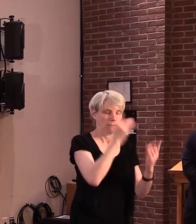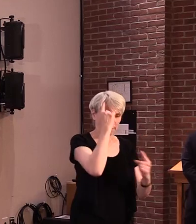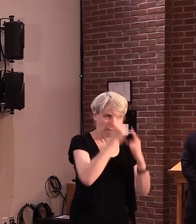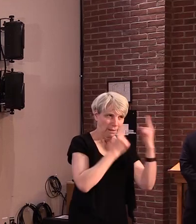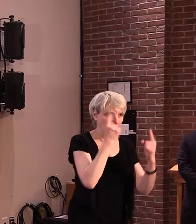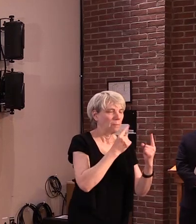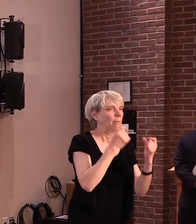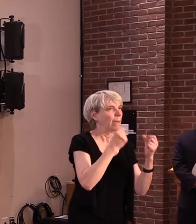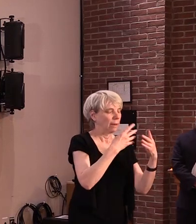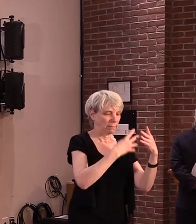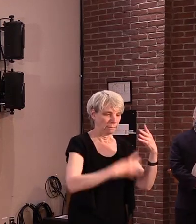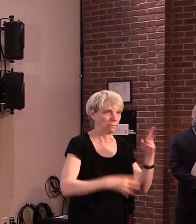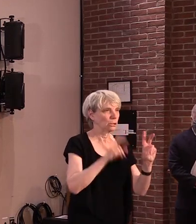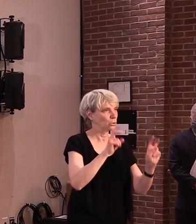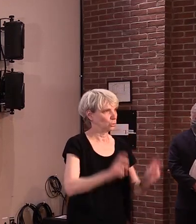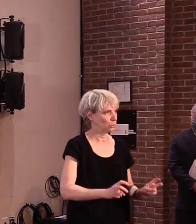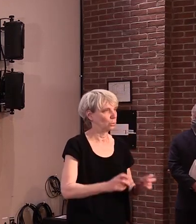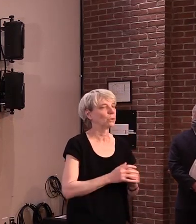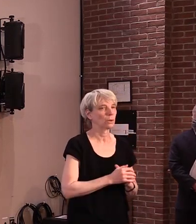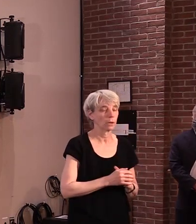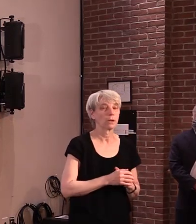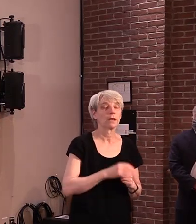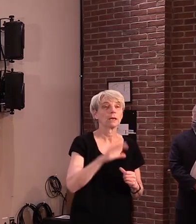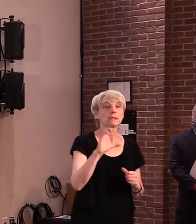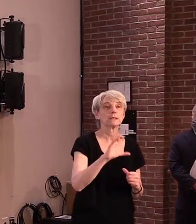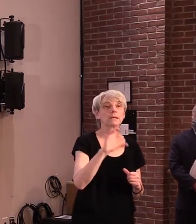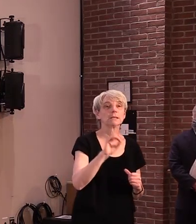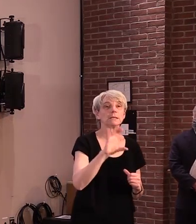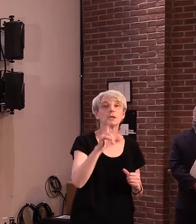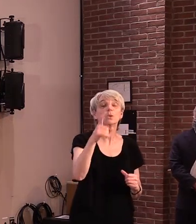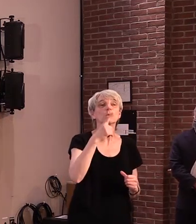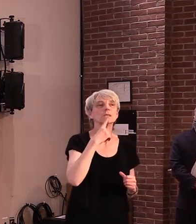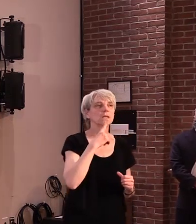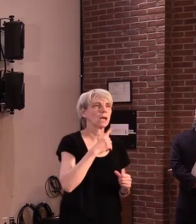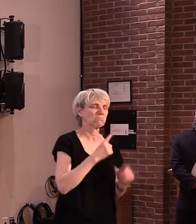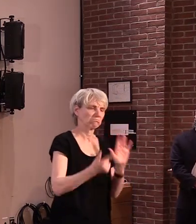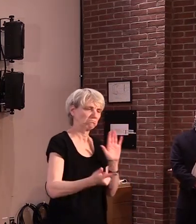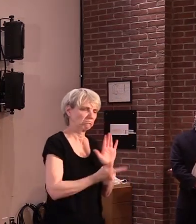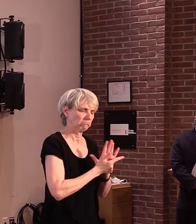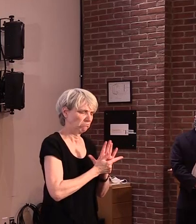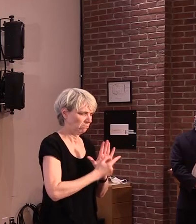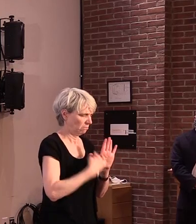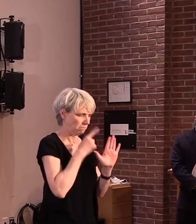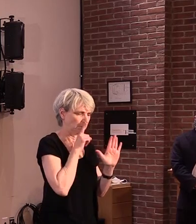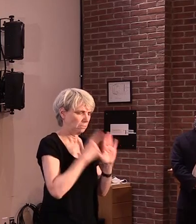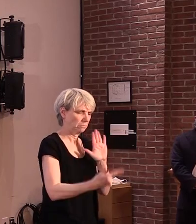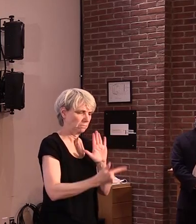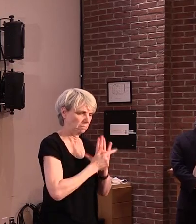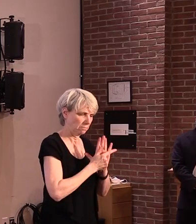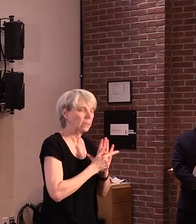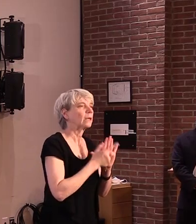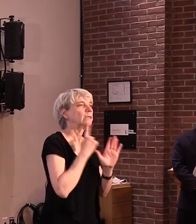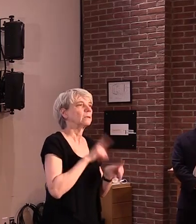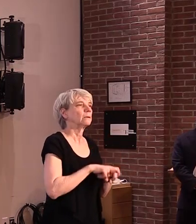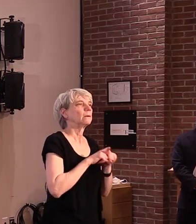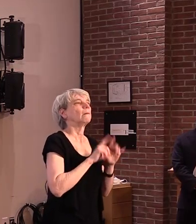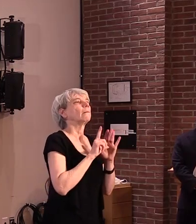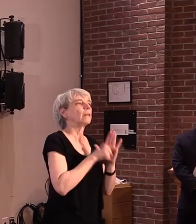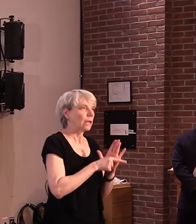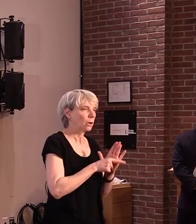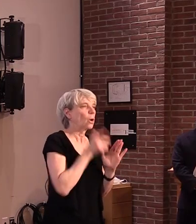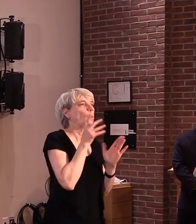CDC does, when you use the word prohibitive, it actually just has it at a later phase of